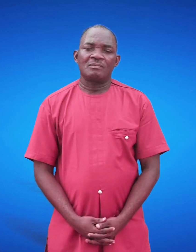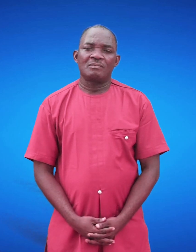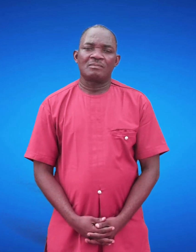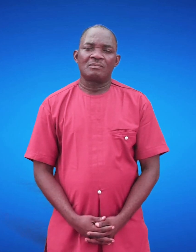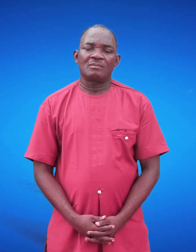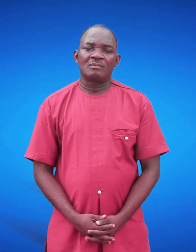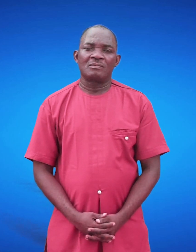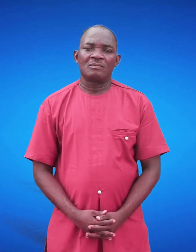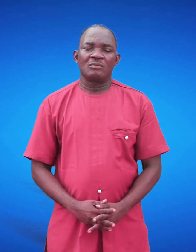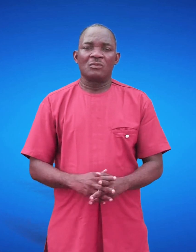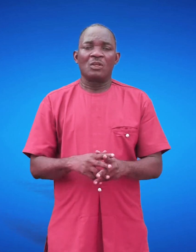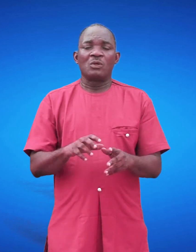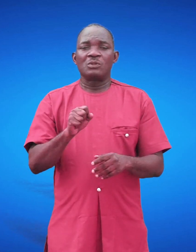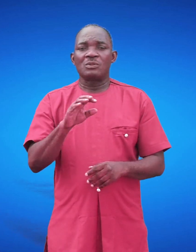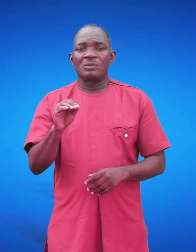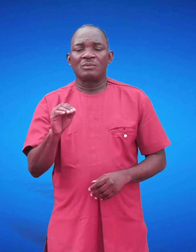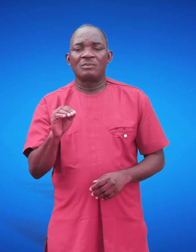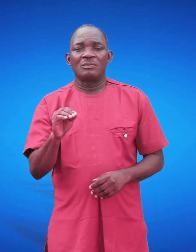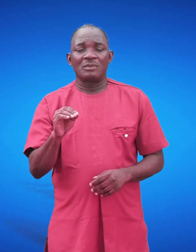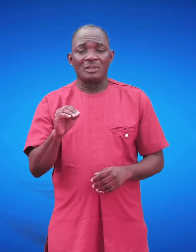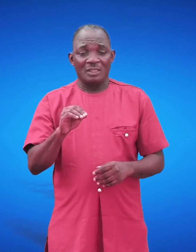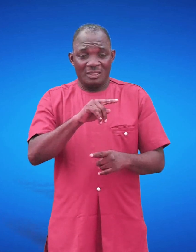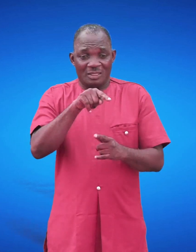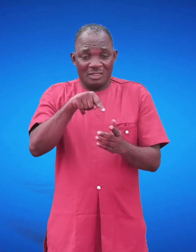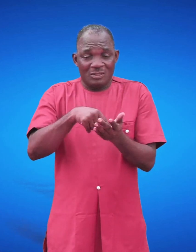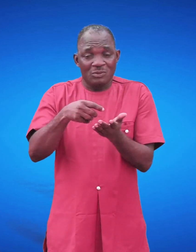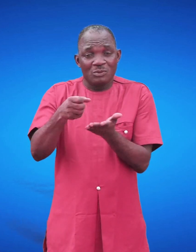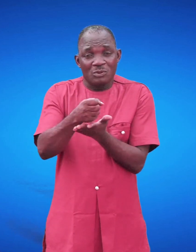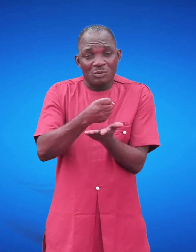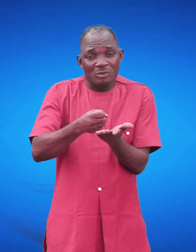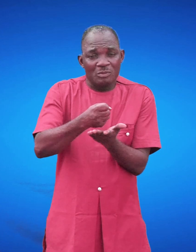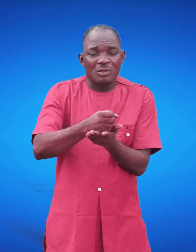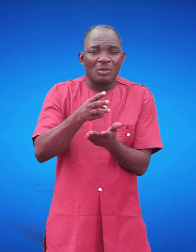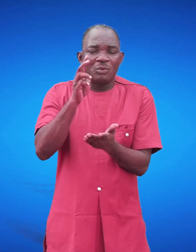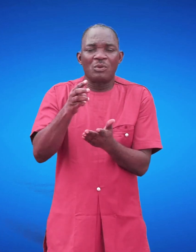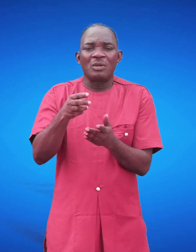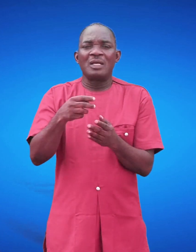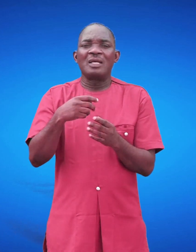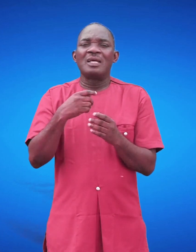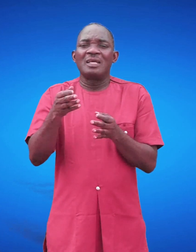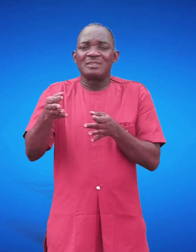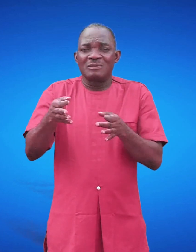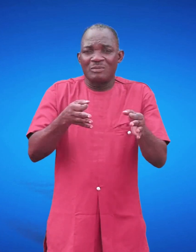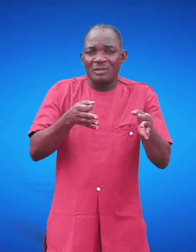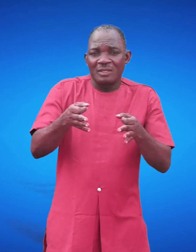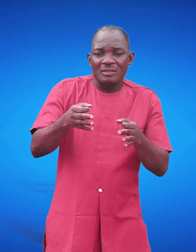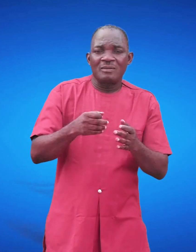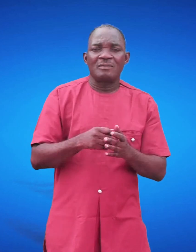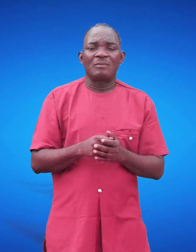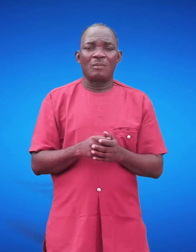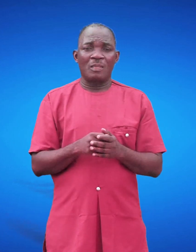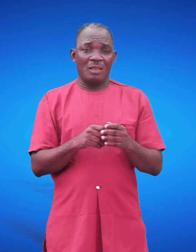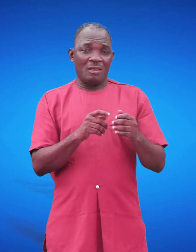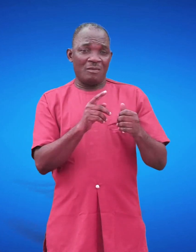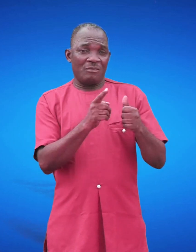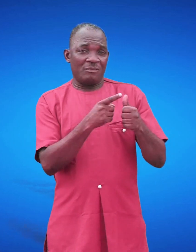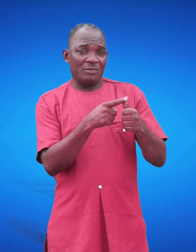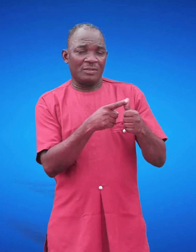In effect, this charter will tell you: 1.